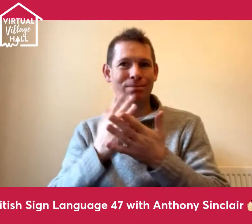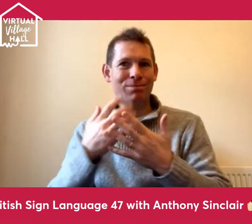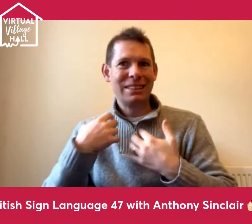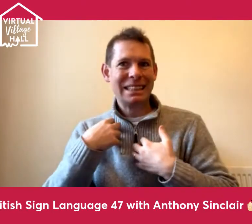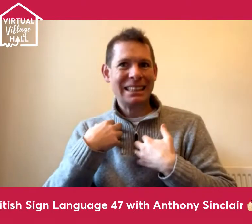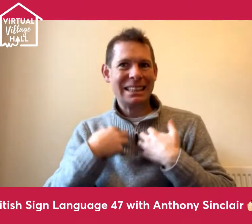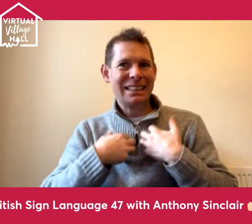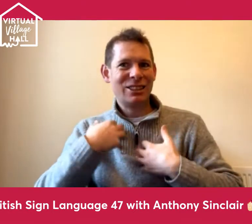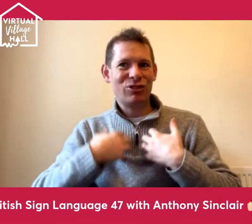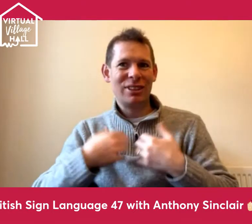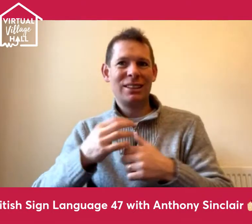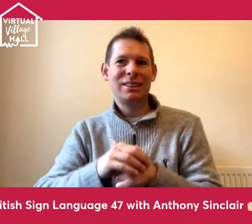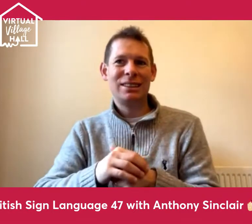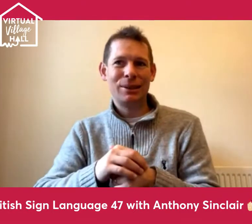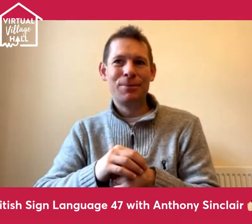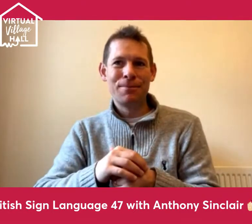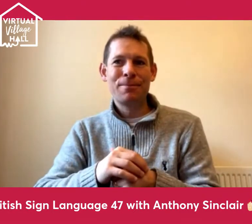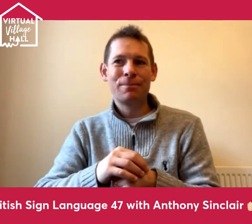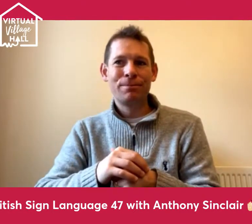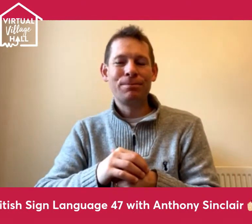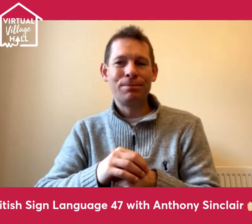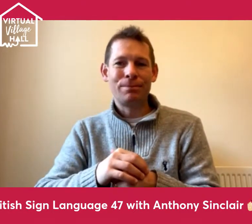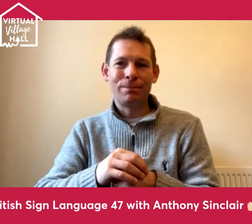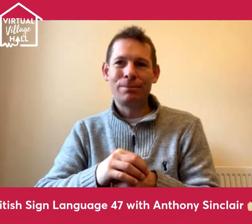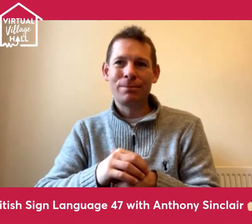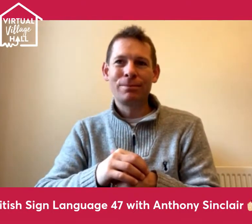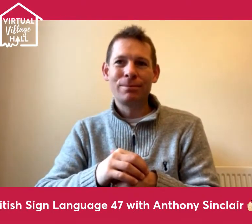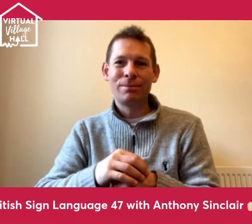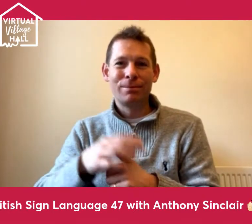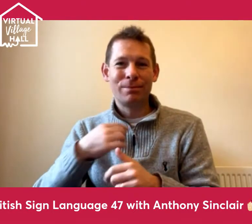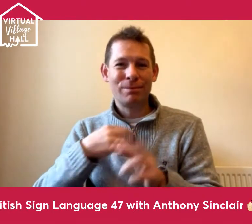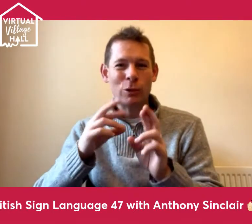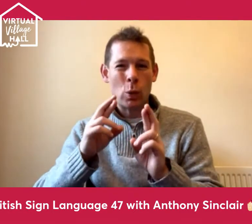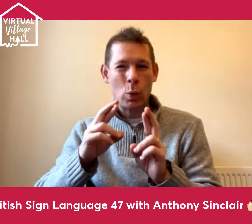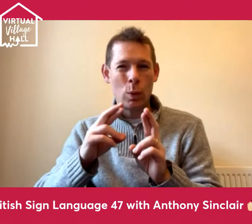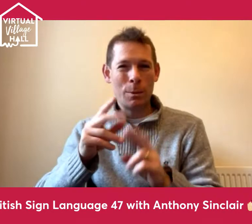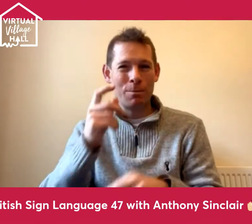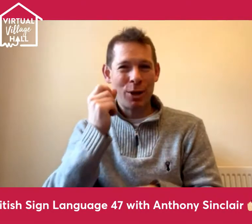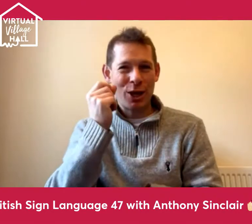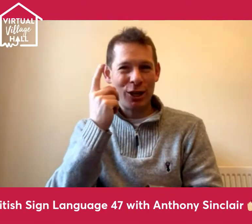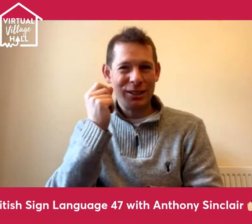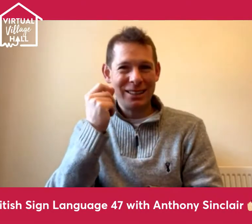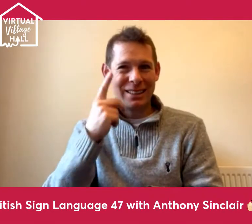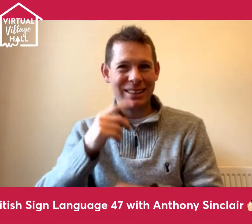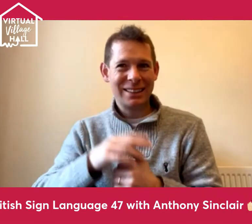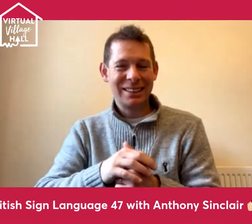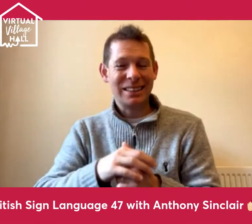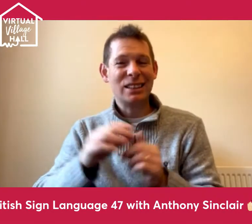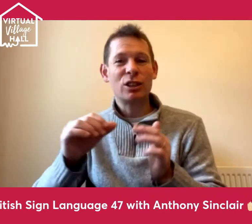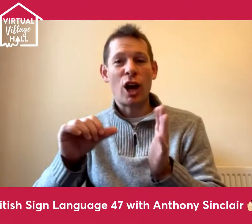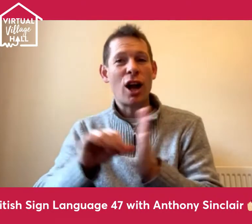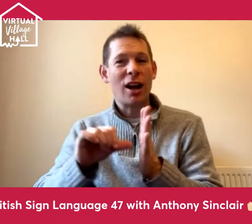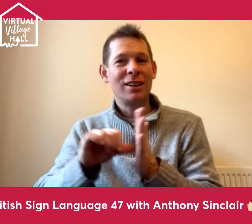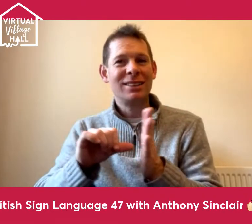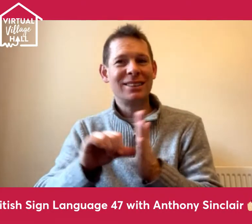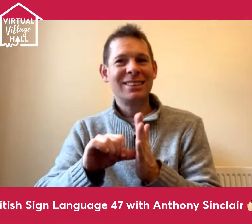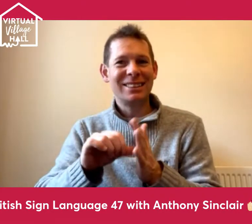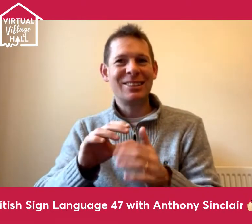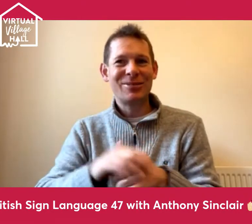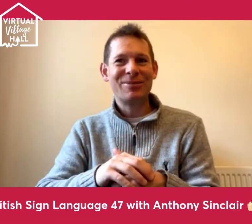my face. Isn't that really interesting in how rich our language is? Hopefully that makes sense to you all. I know that